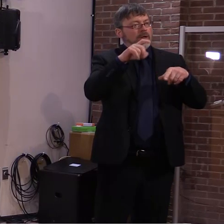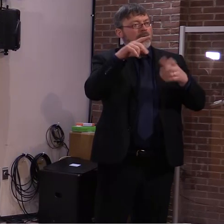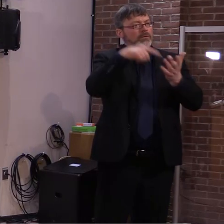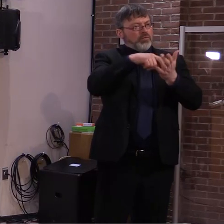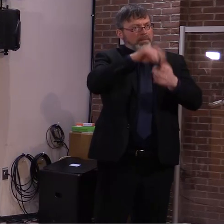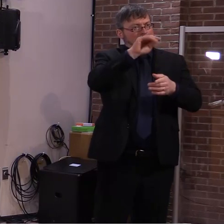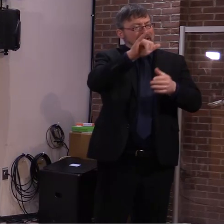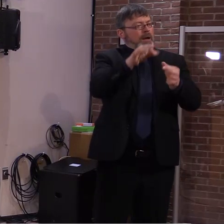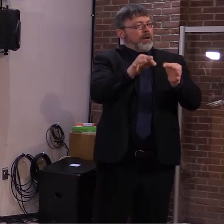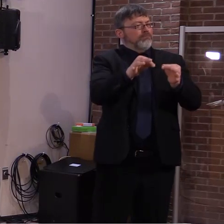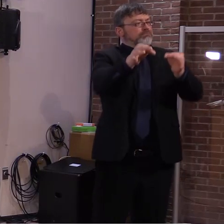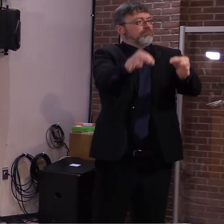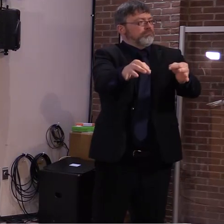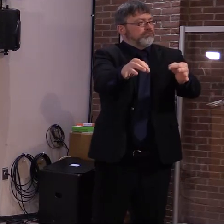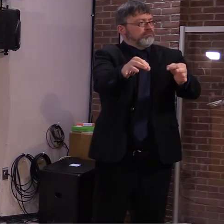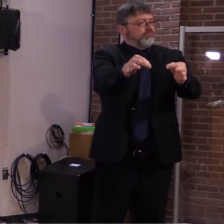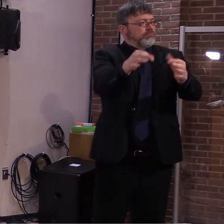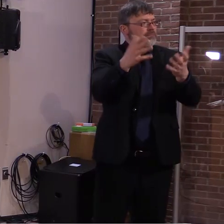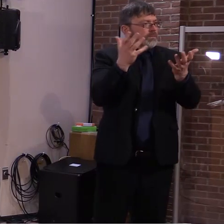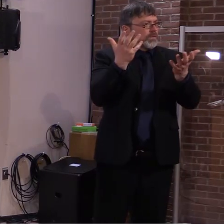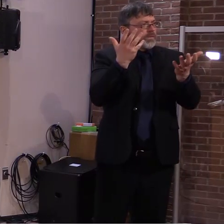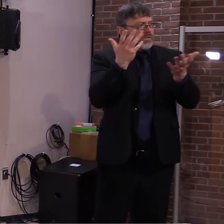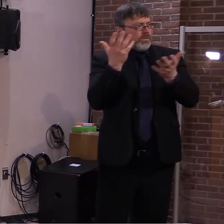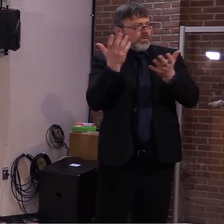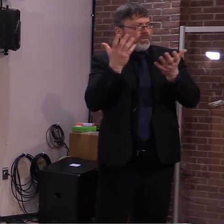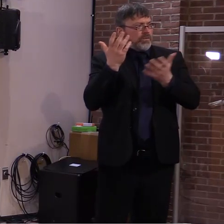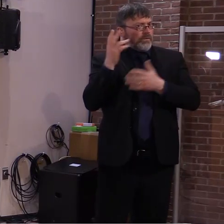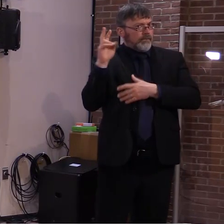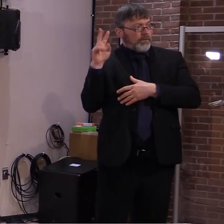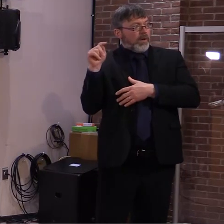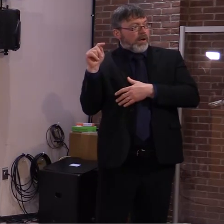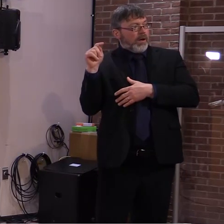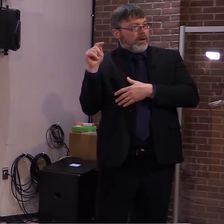Secretary Young, do you have the details on that?